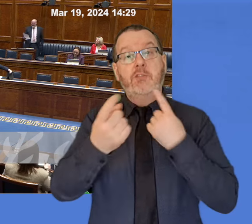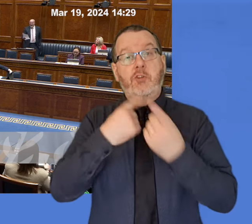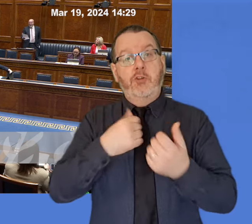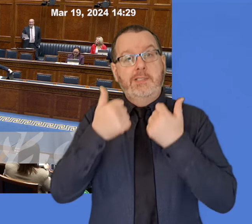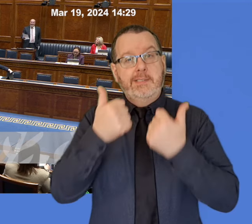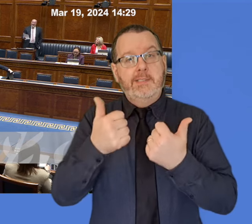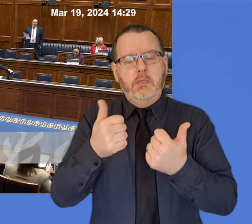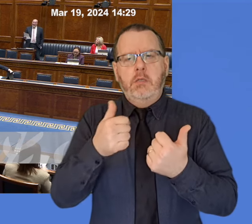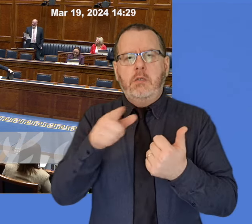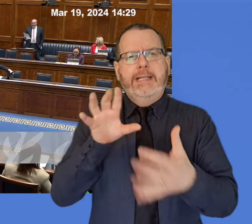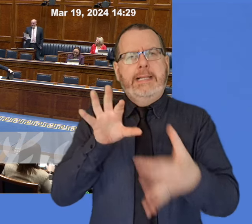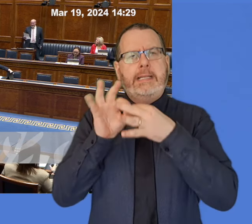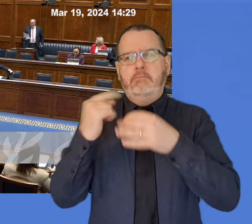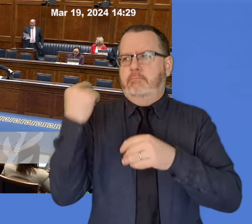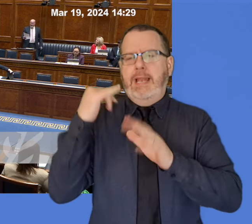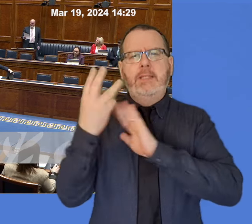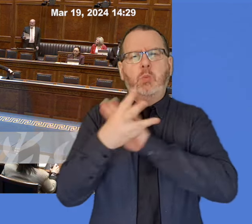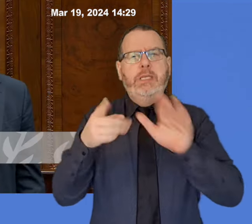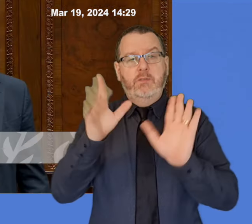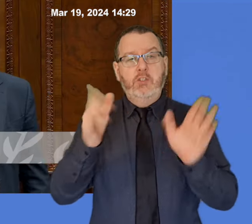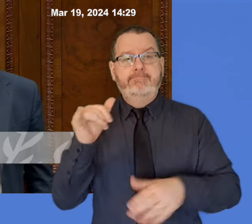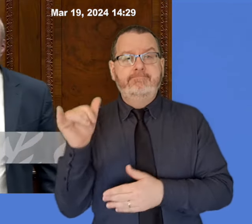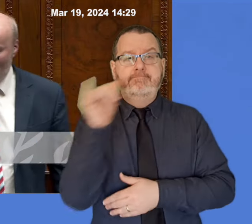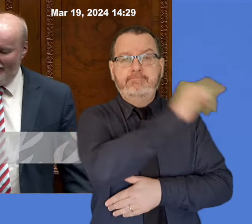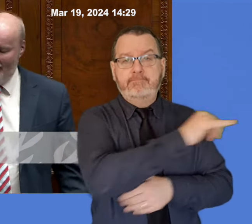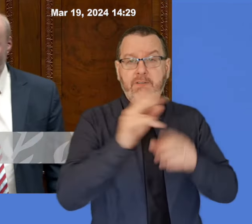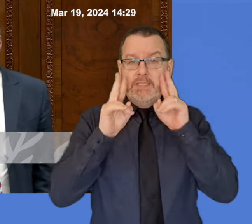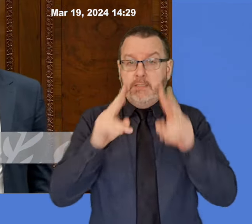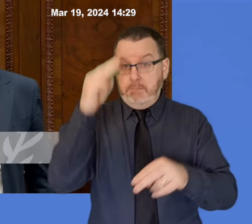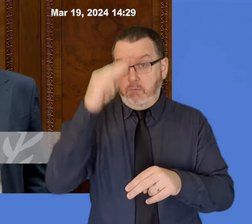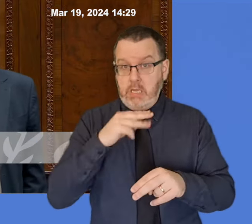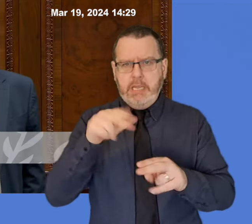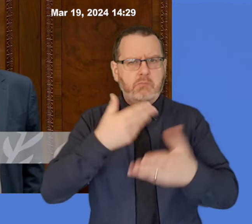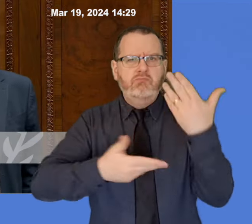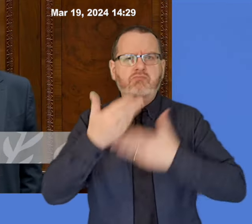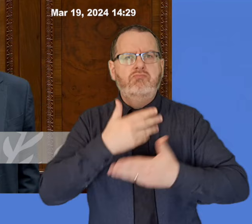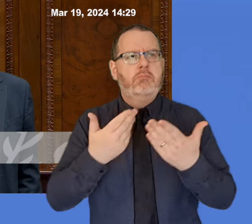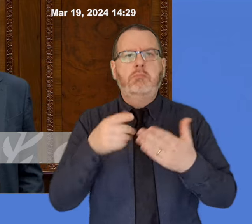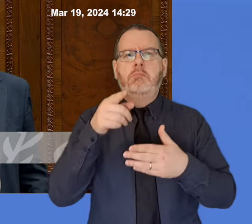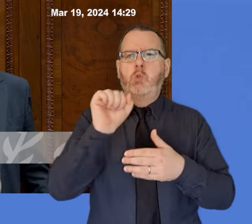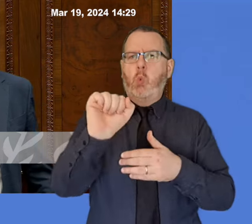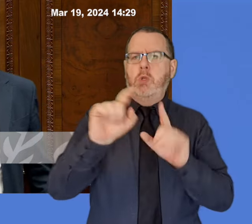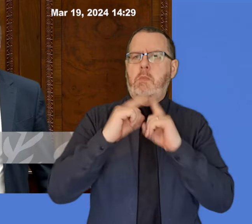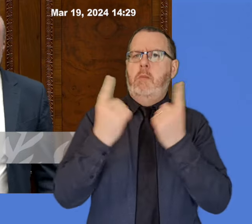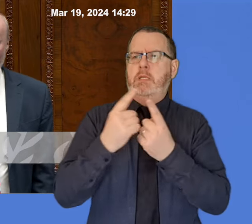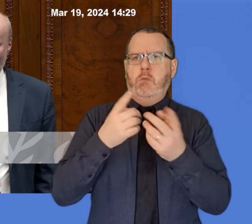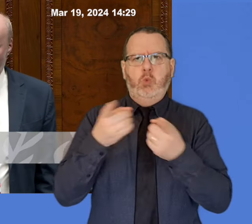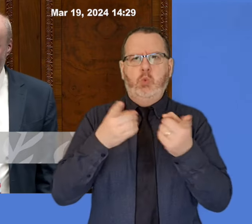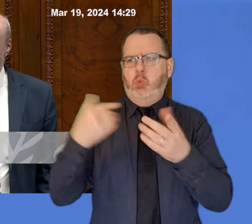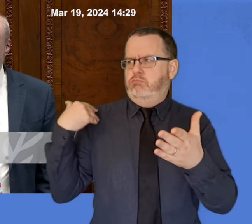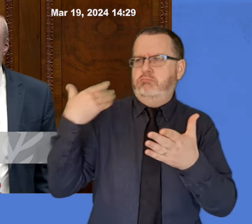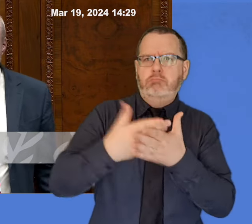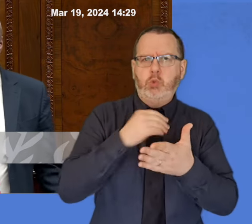response. Minister, further to last week's US visit, could you maybe give us an update on the